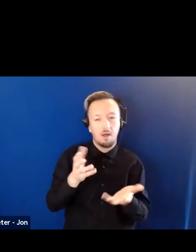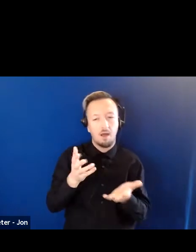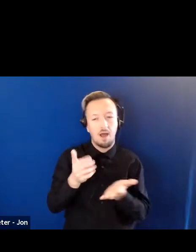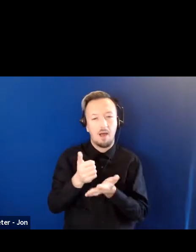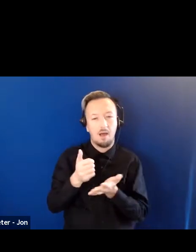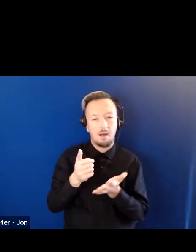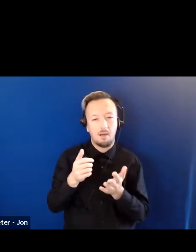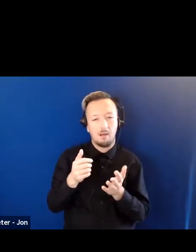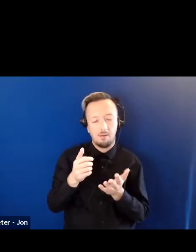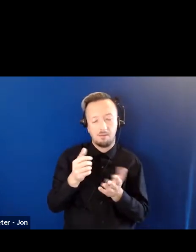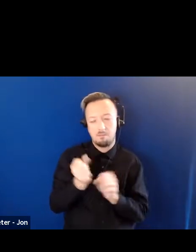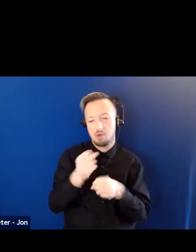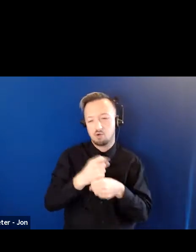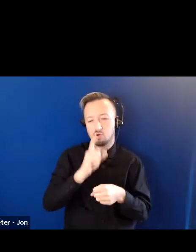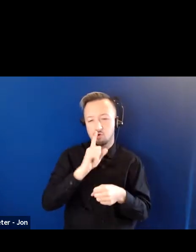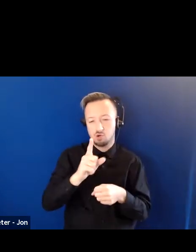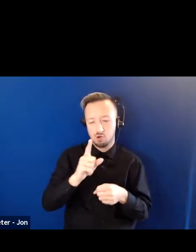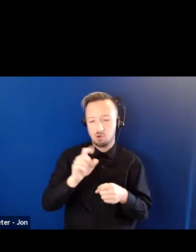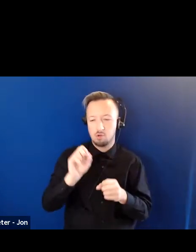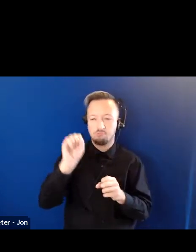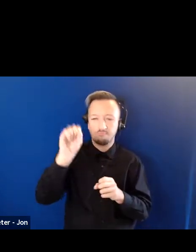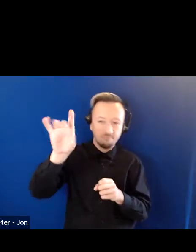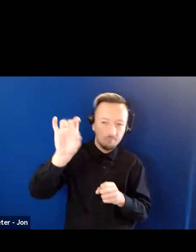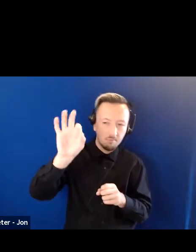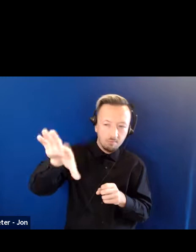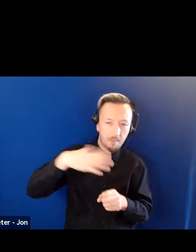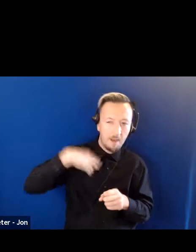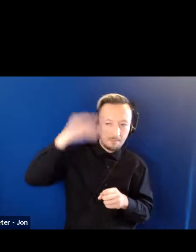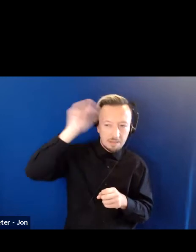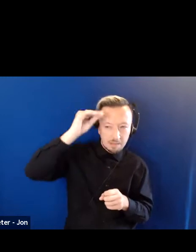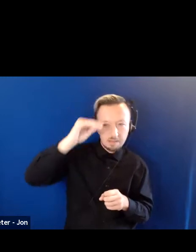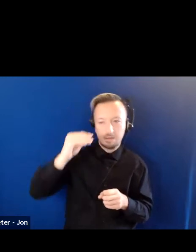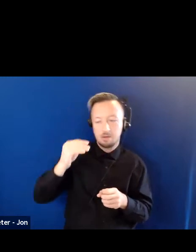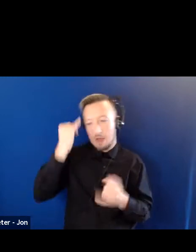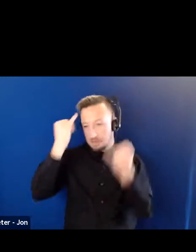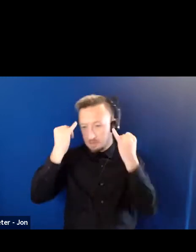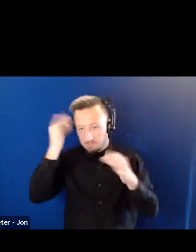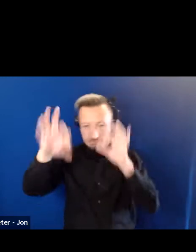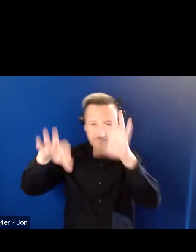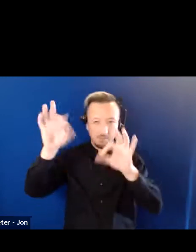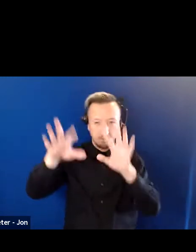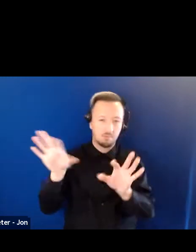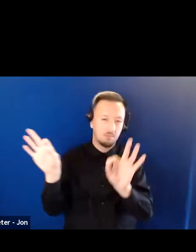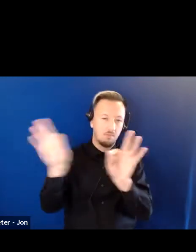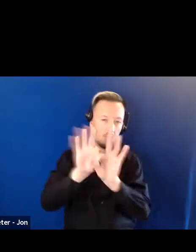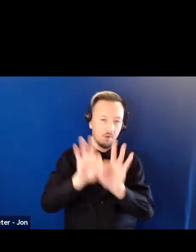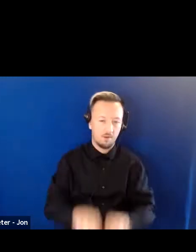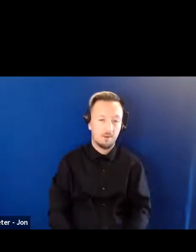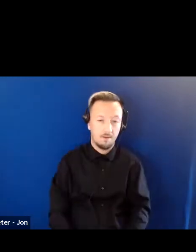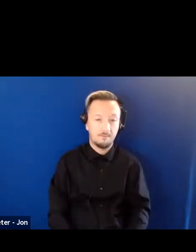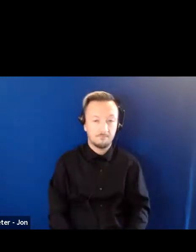opinion and your suggestions are being heard. Kim, if there